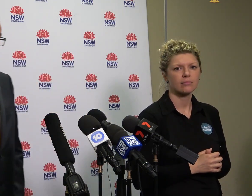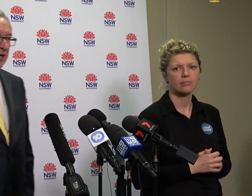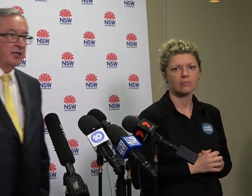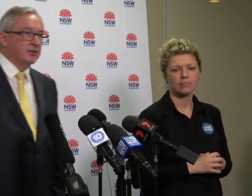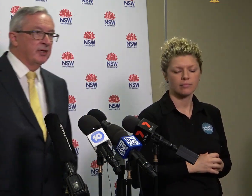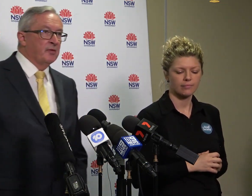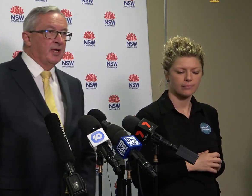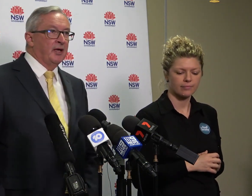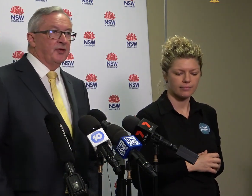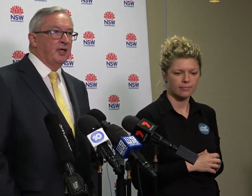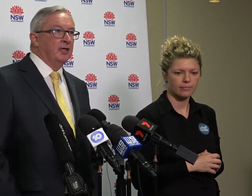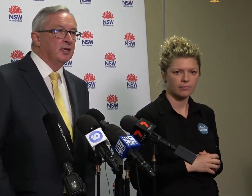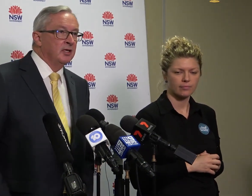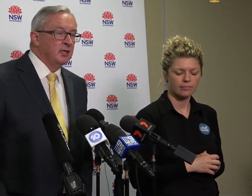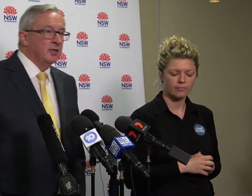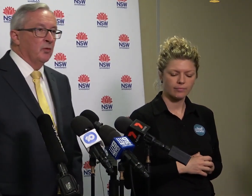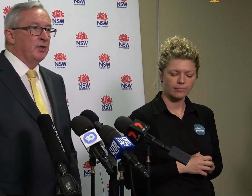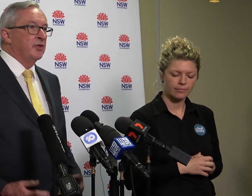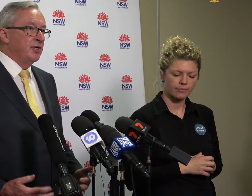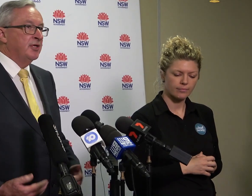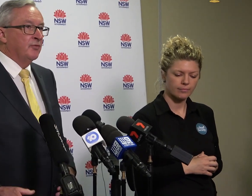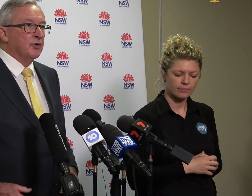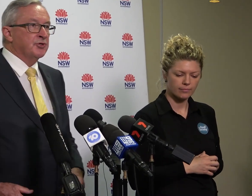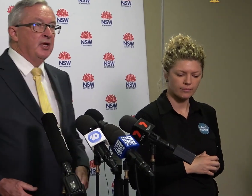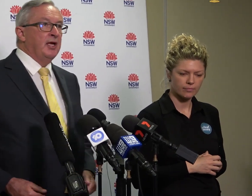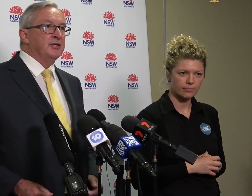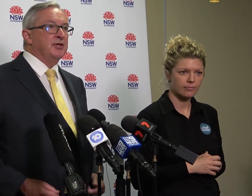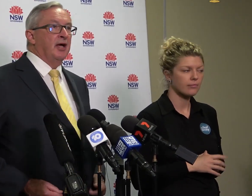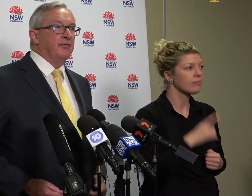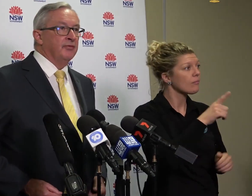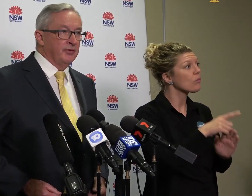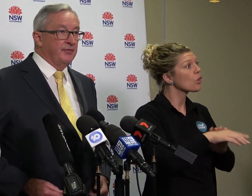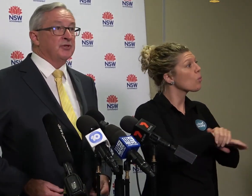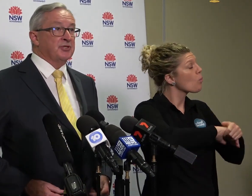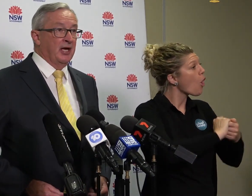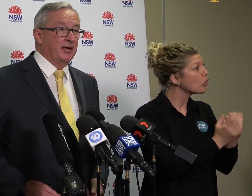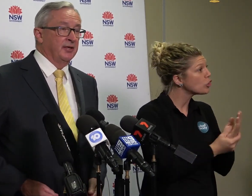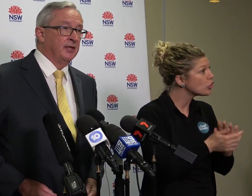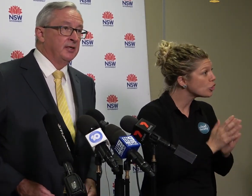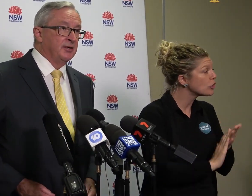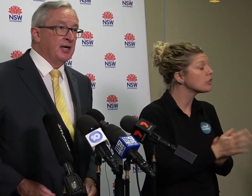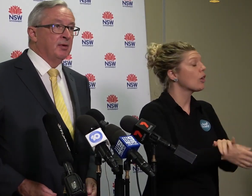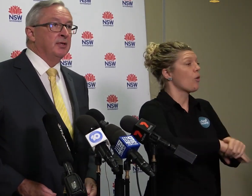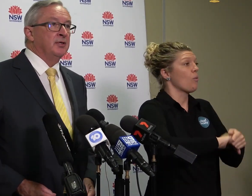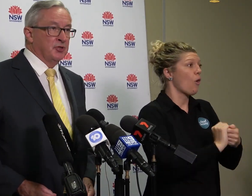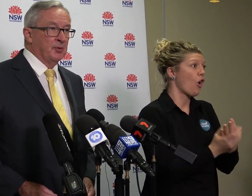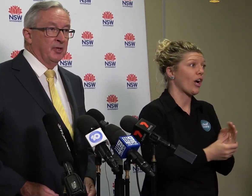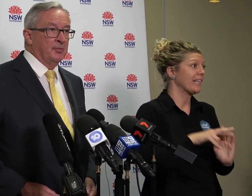Finally, can I just say to everybody out there, when you think you've washed your hands enough, you've just started.